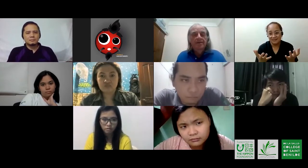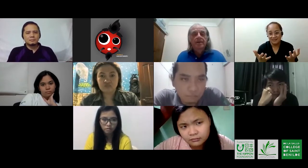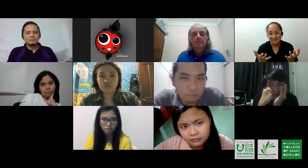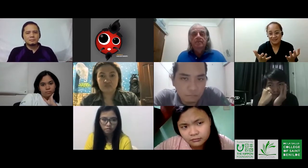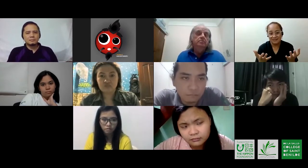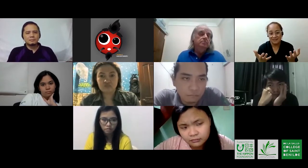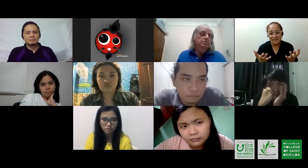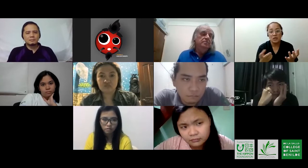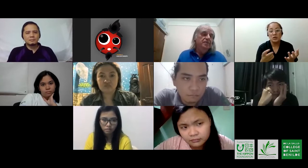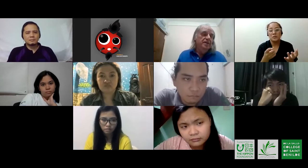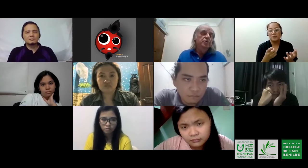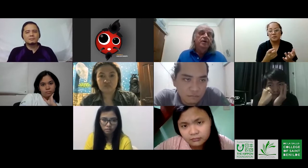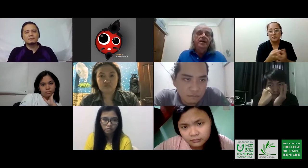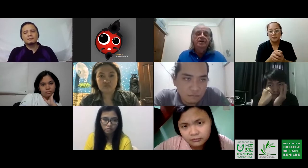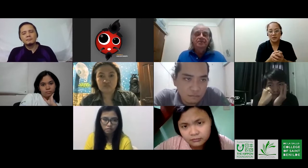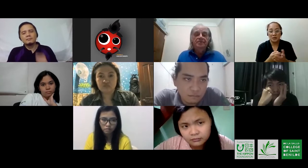then you can ask.